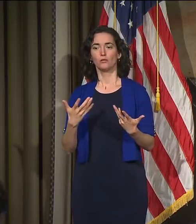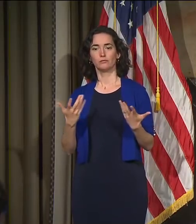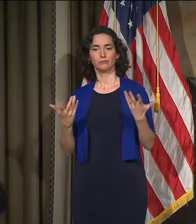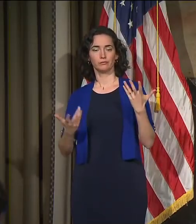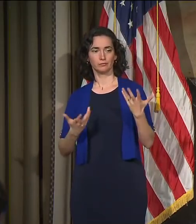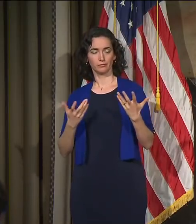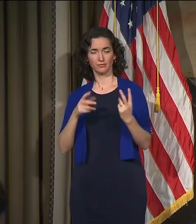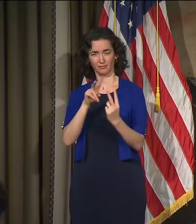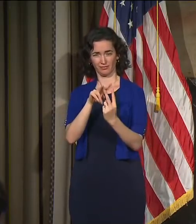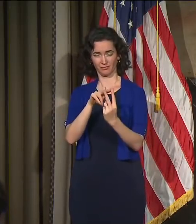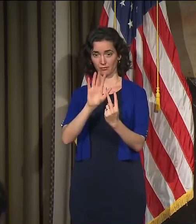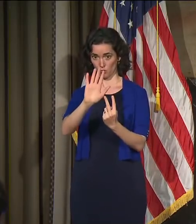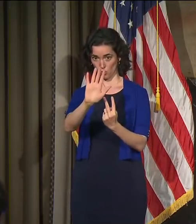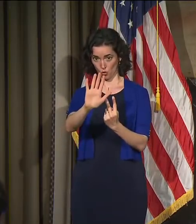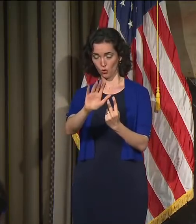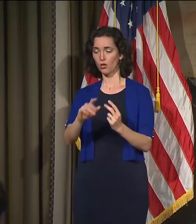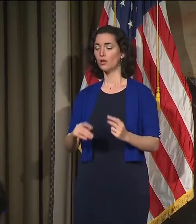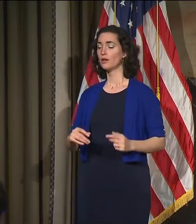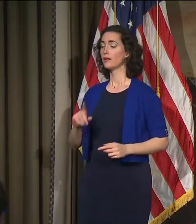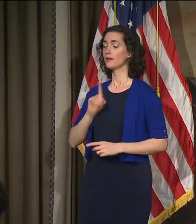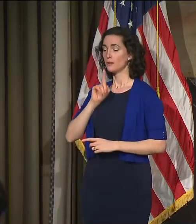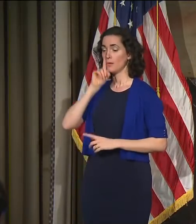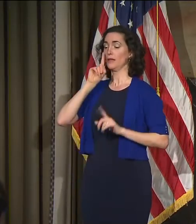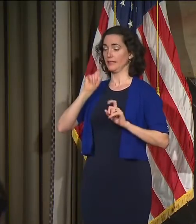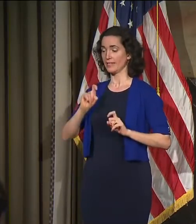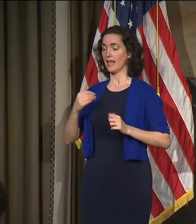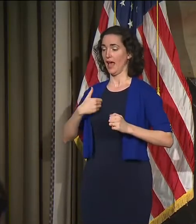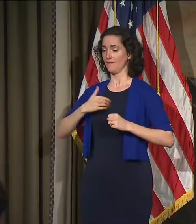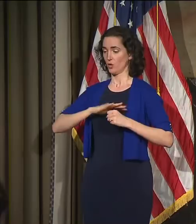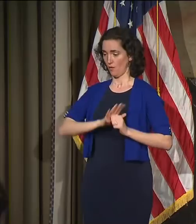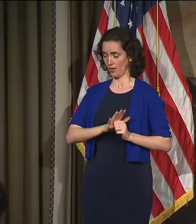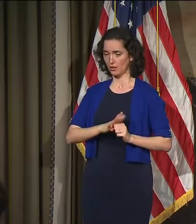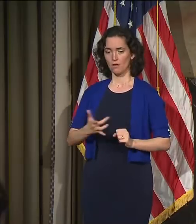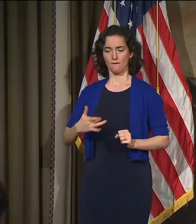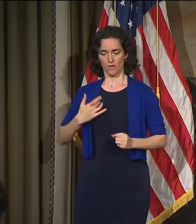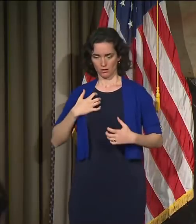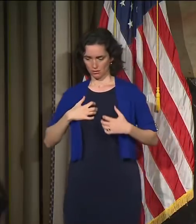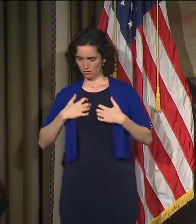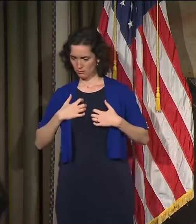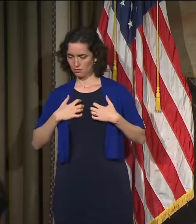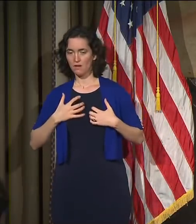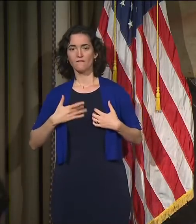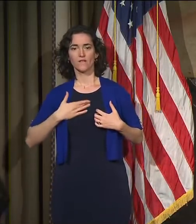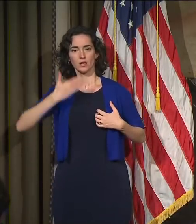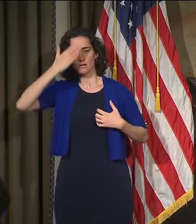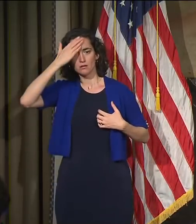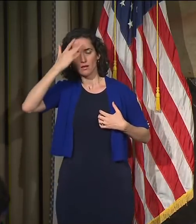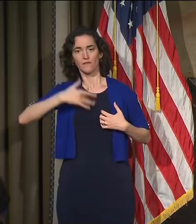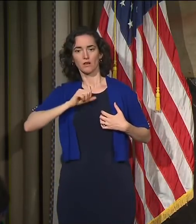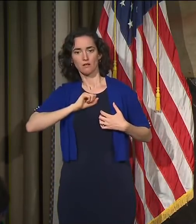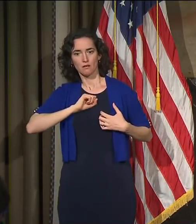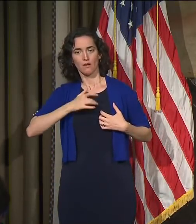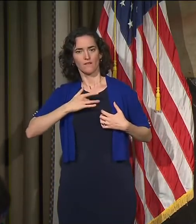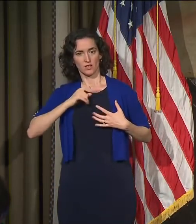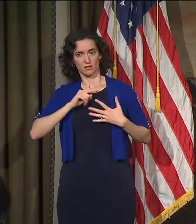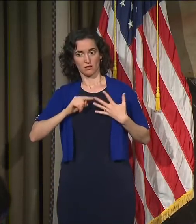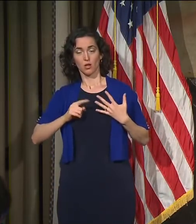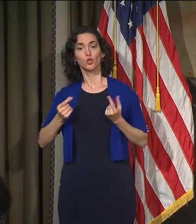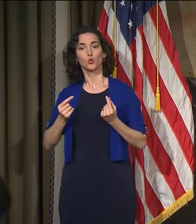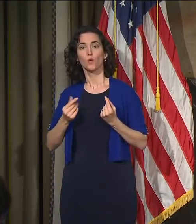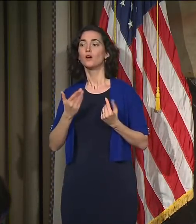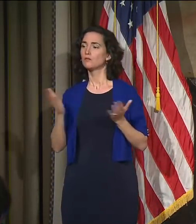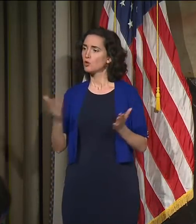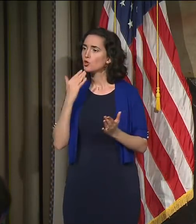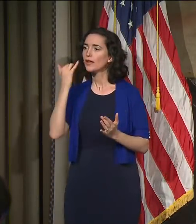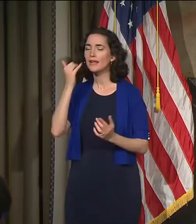condition, and you test positive, and you develop symptoms, I'm encouraging you to talk to your doctor to see whether